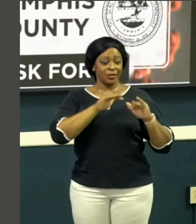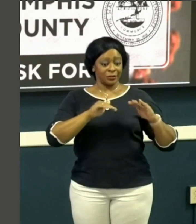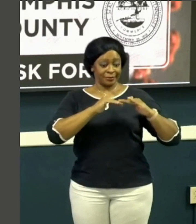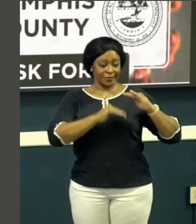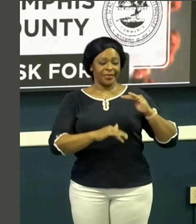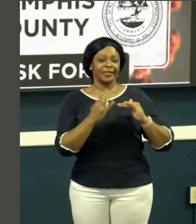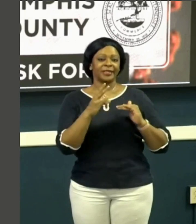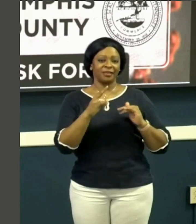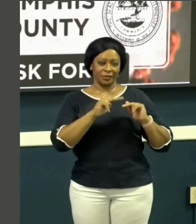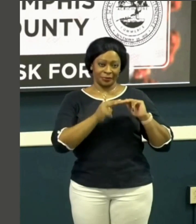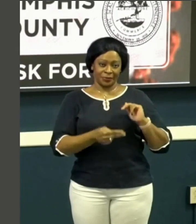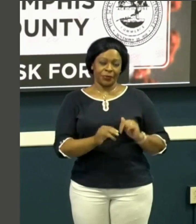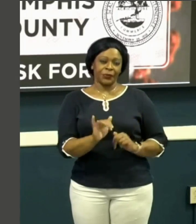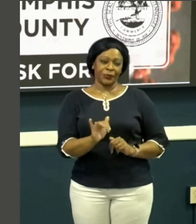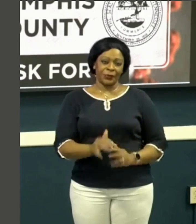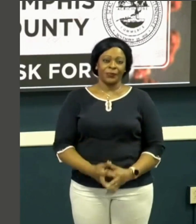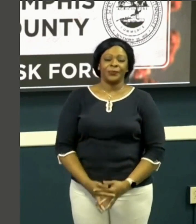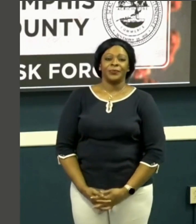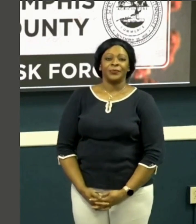as well. Next slide.